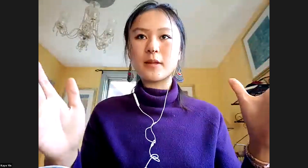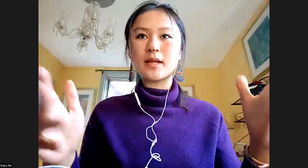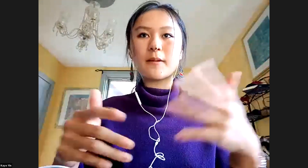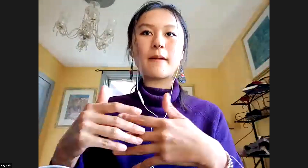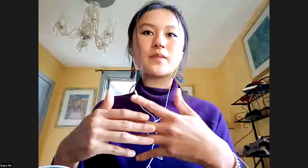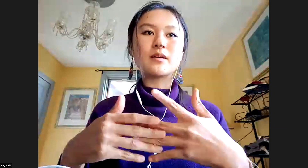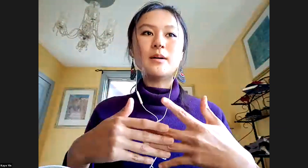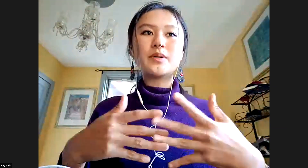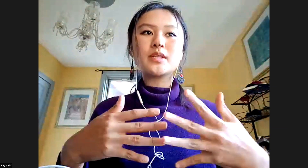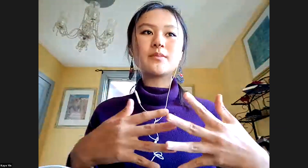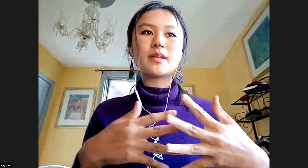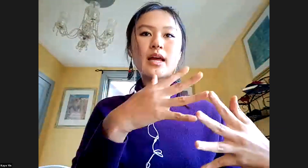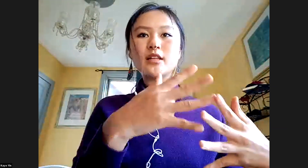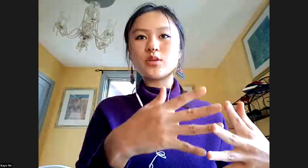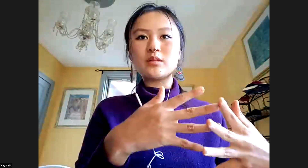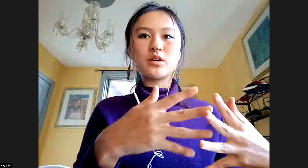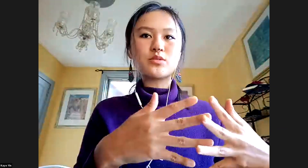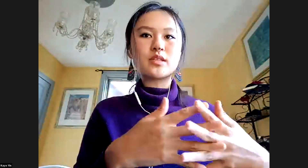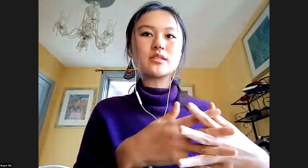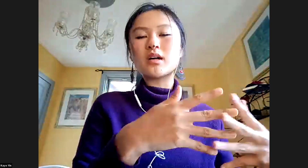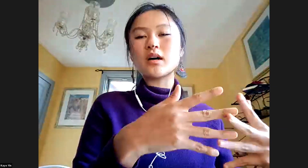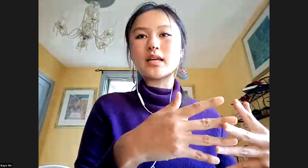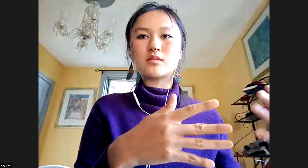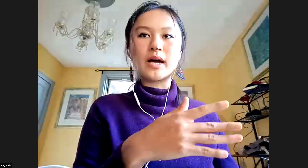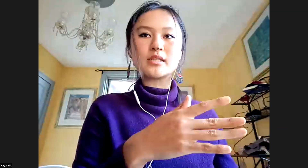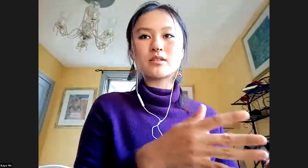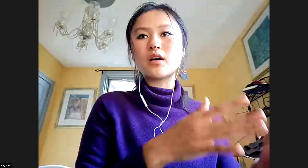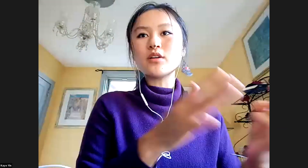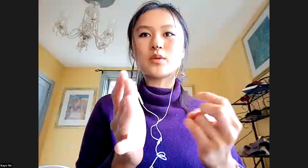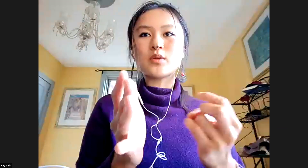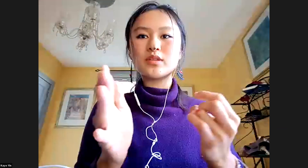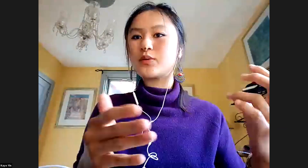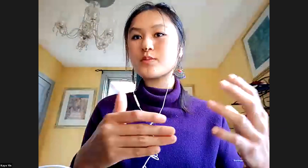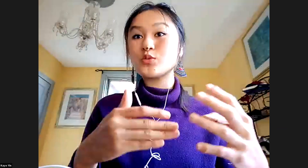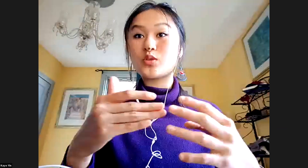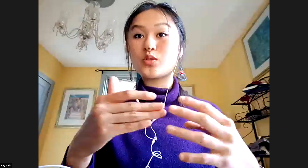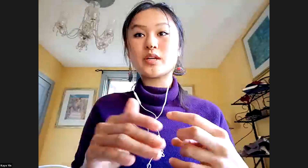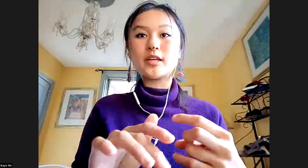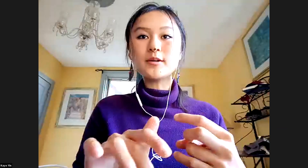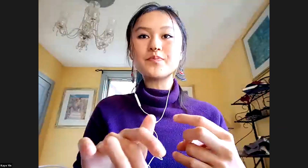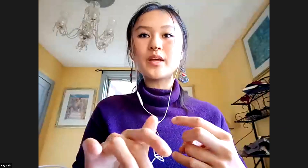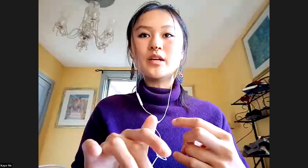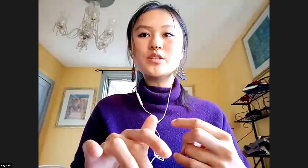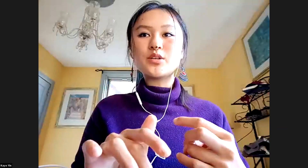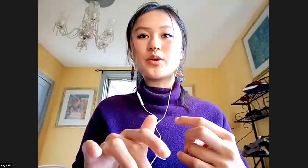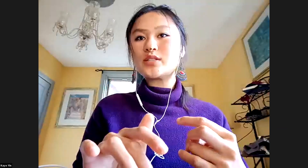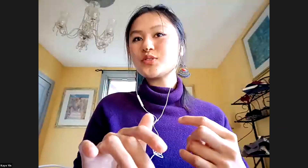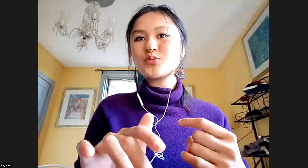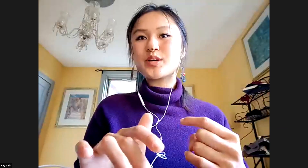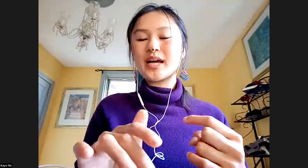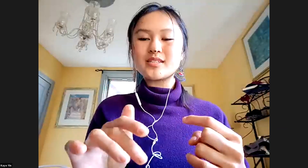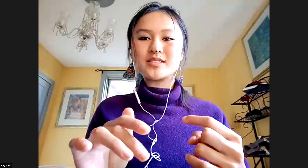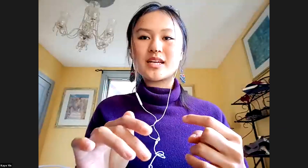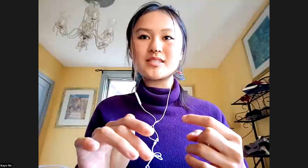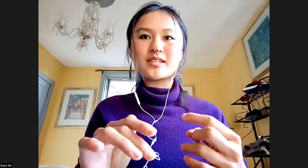translation. But like their end-to-end model did not yet surpass their other model that performs joint training. So as future